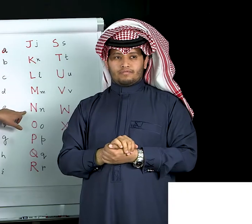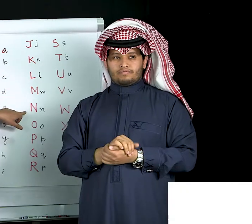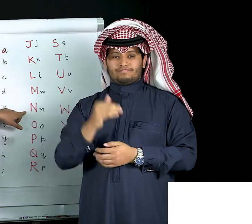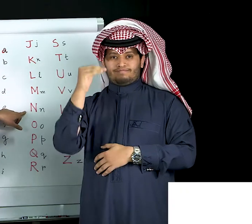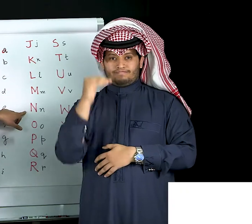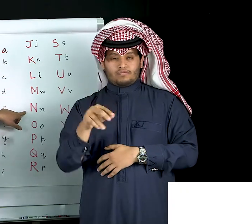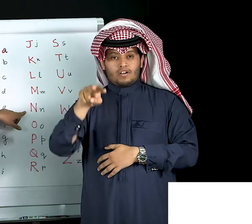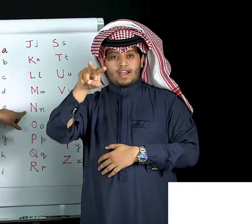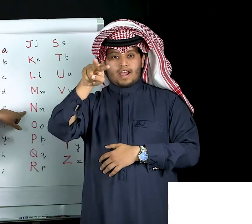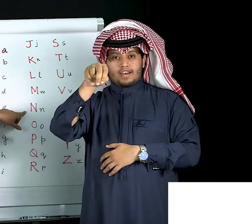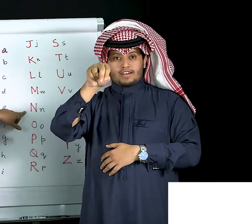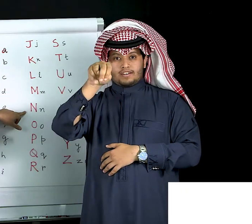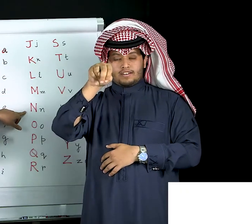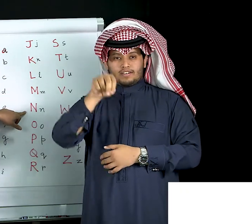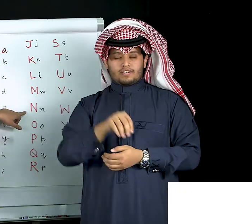N for